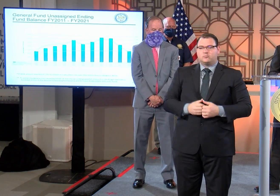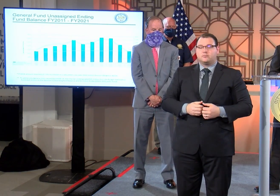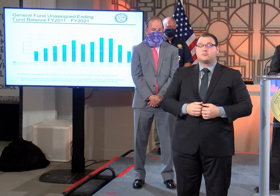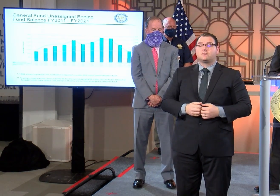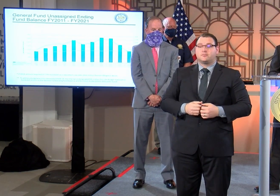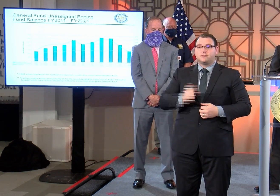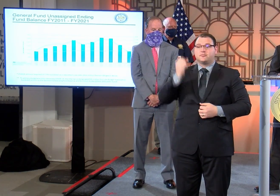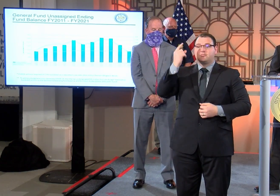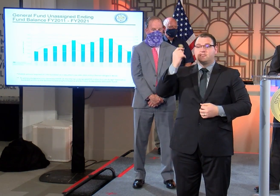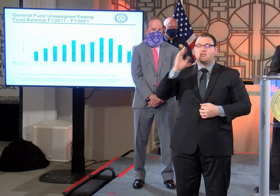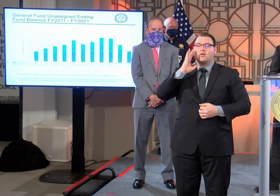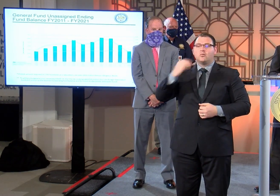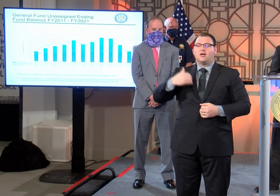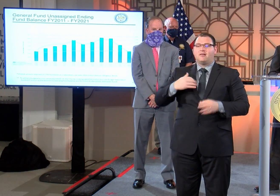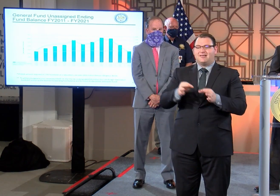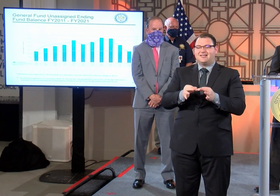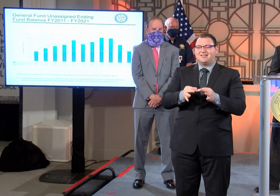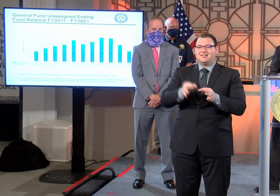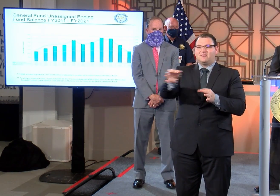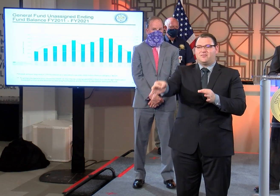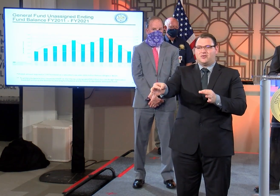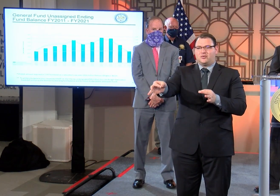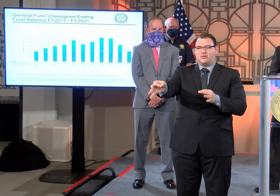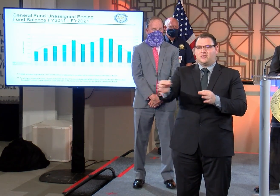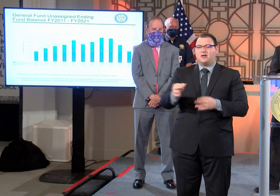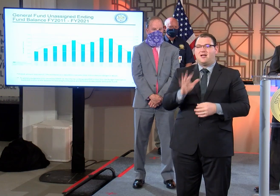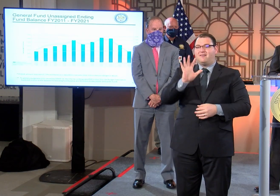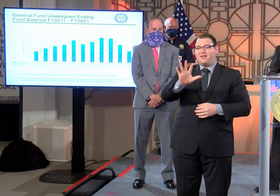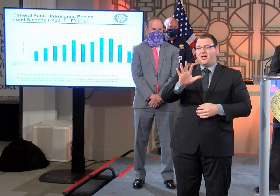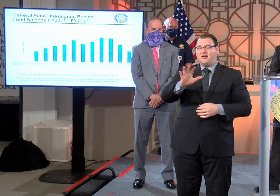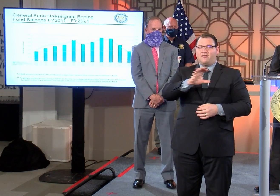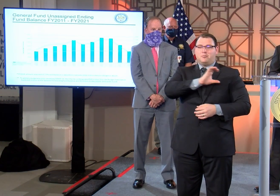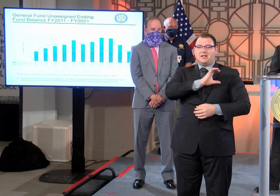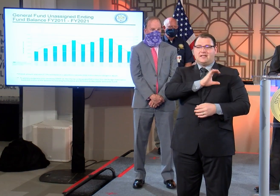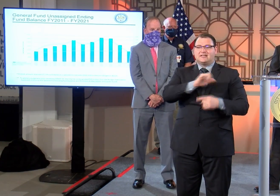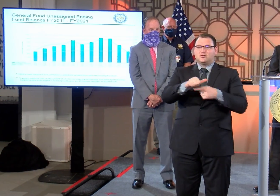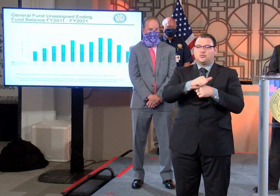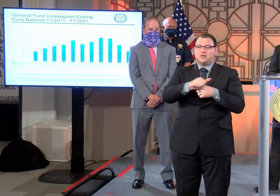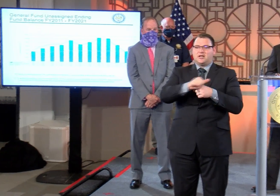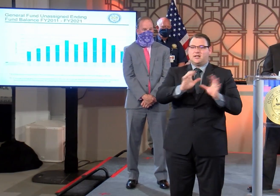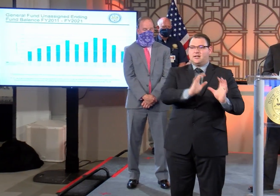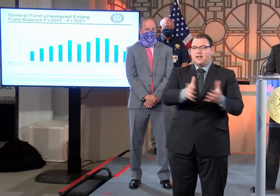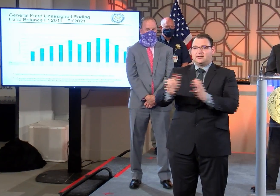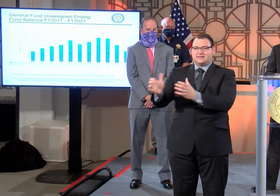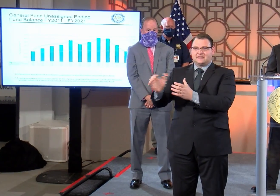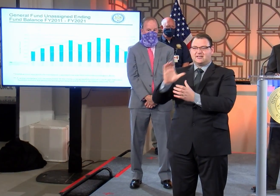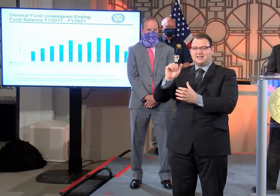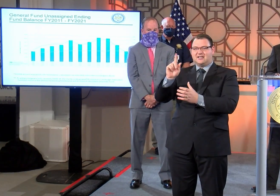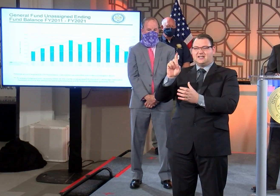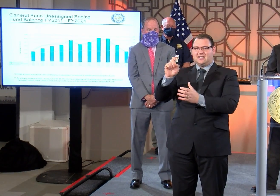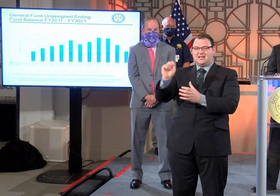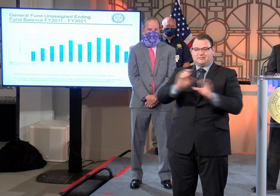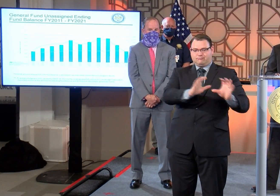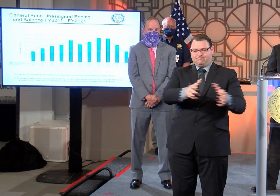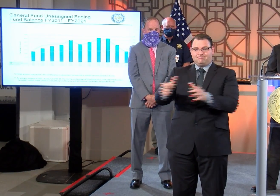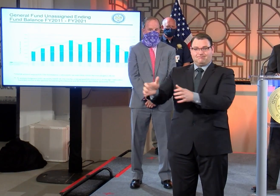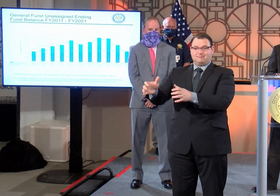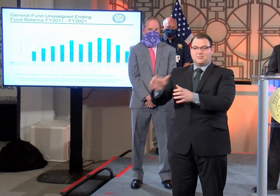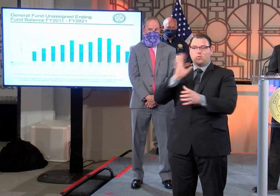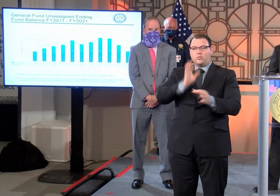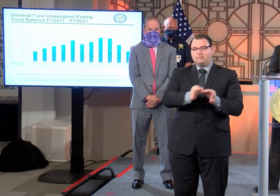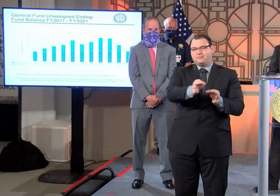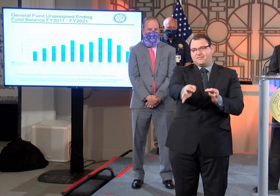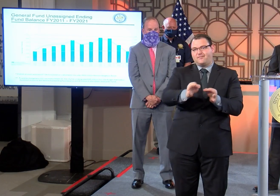deferment of the 5 police cadet classes that you've also heard me talk about.